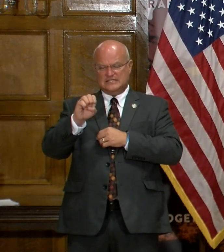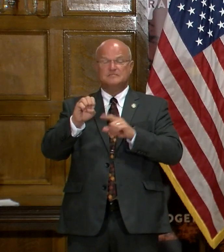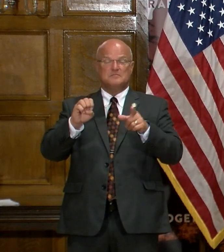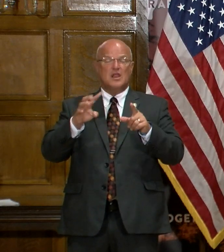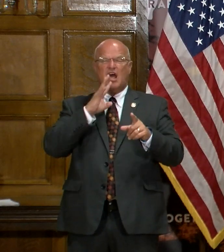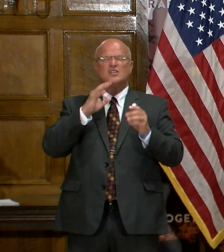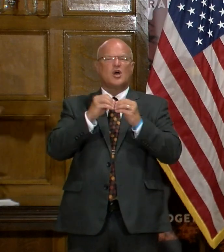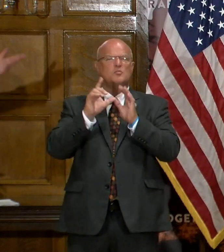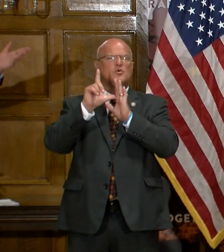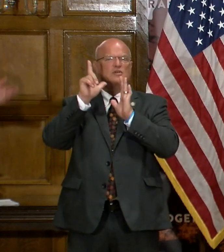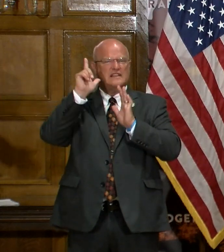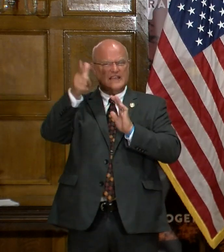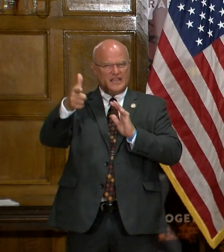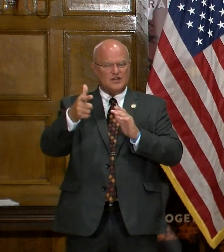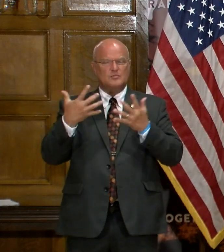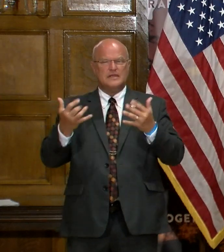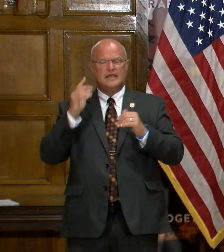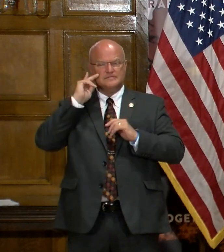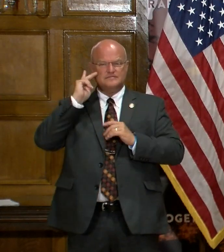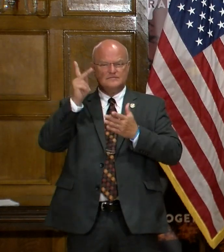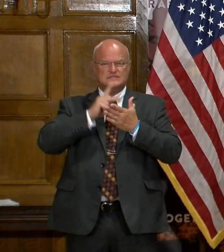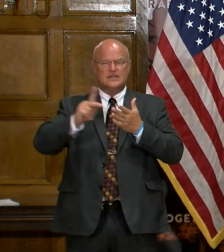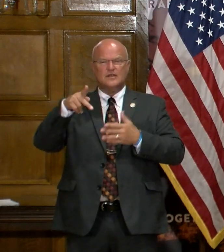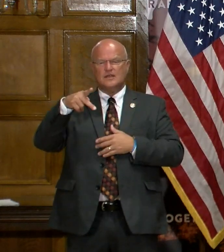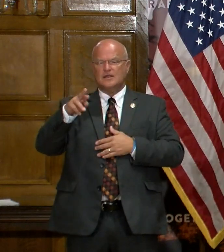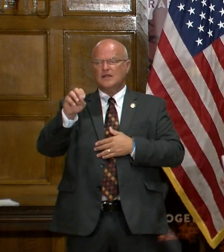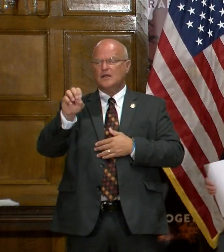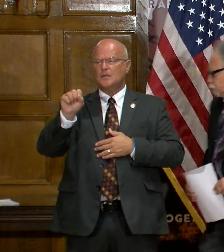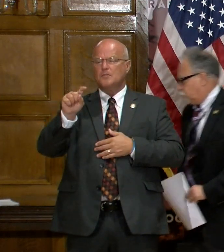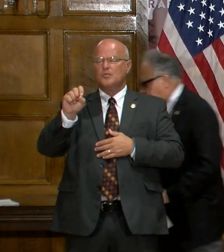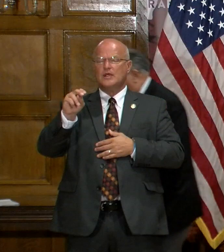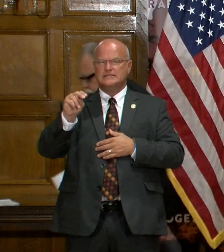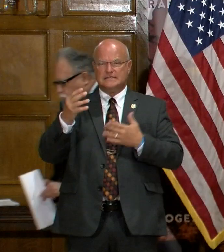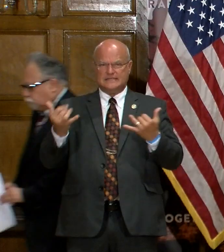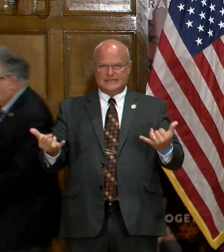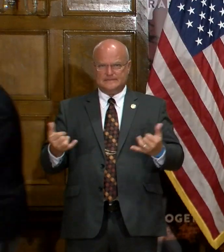And then I'll turn it over to Secretary Preston.